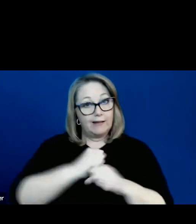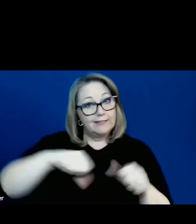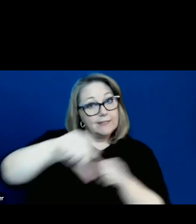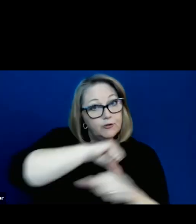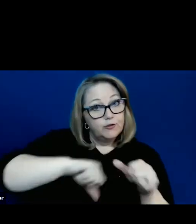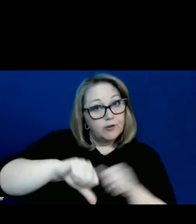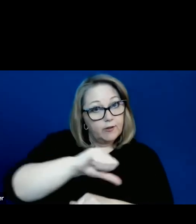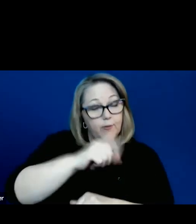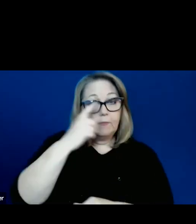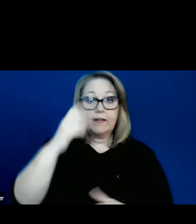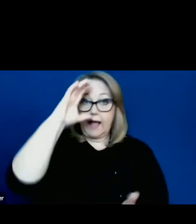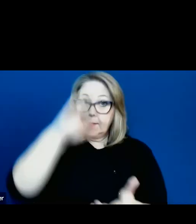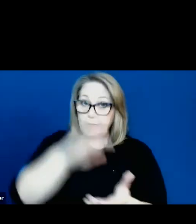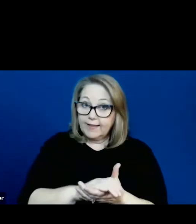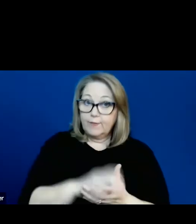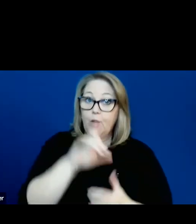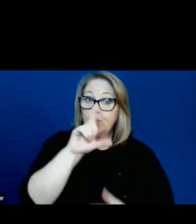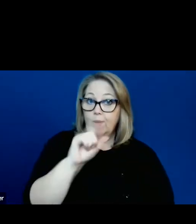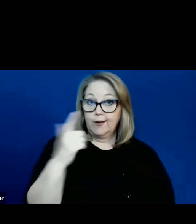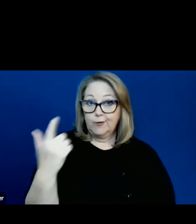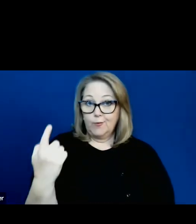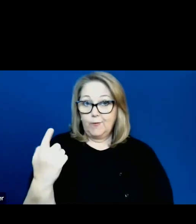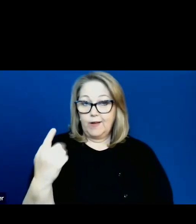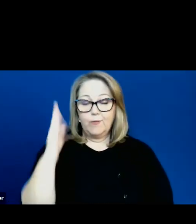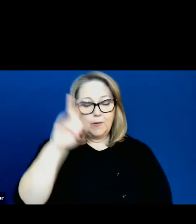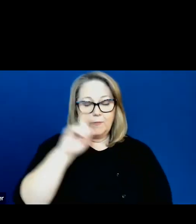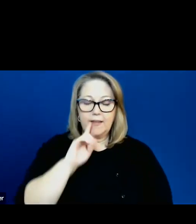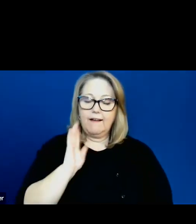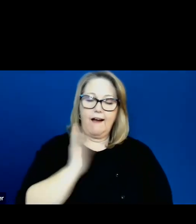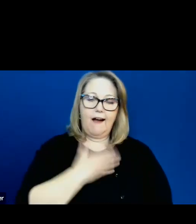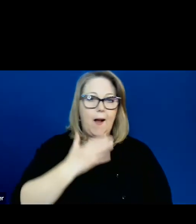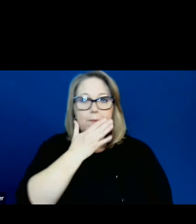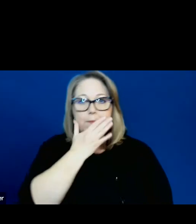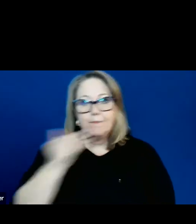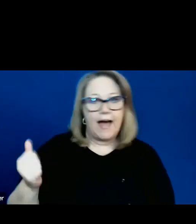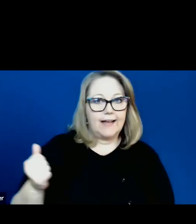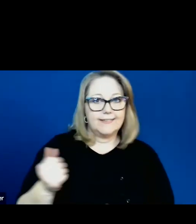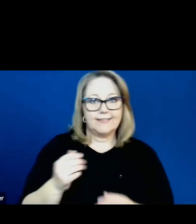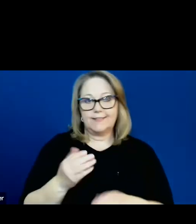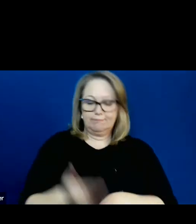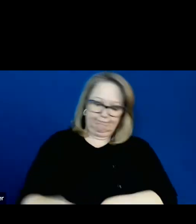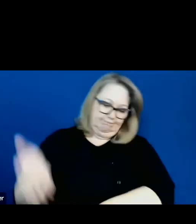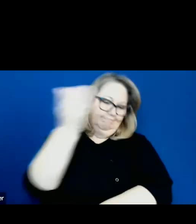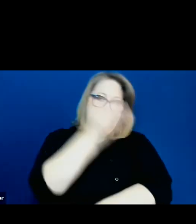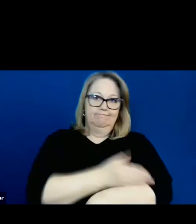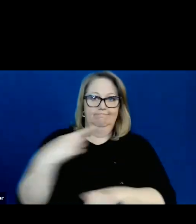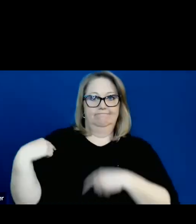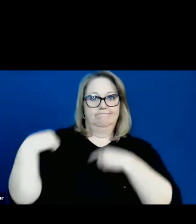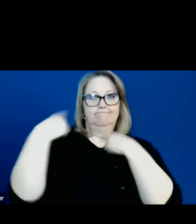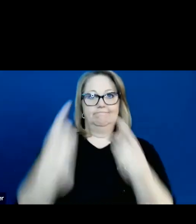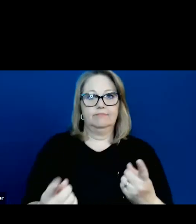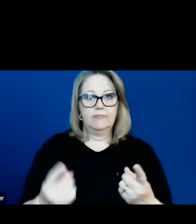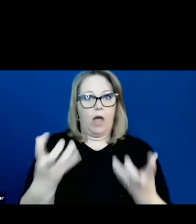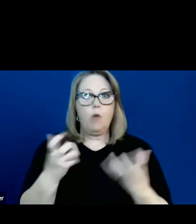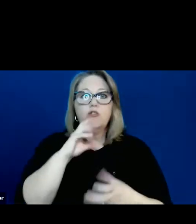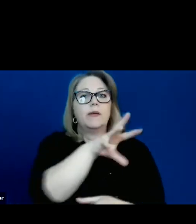that 2021 will be Nevada's greatest comeback story ever and I want all Nevadans to be part of it.